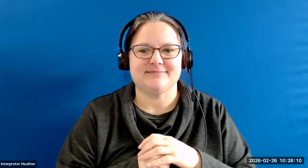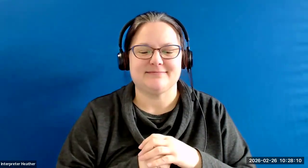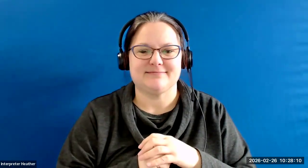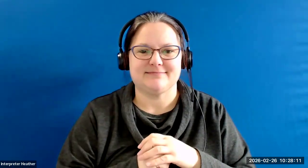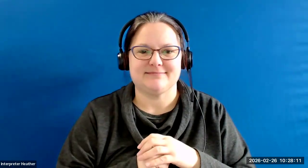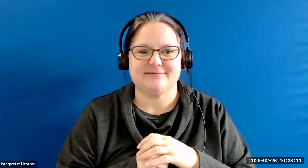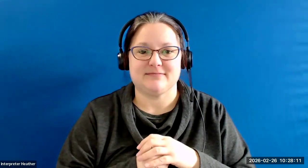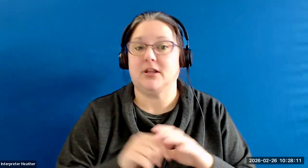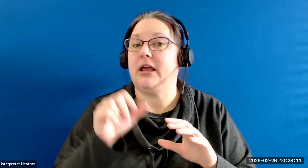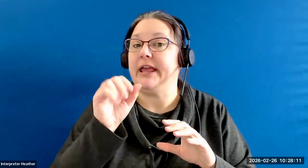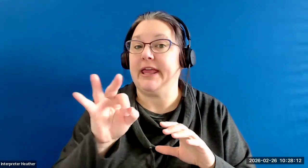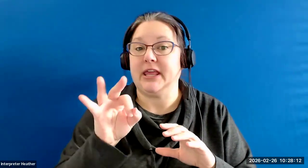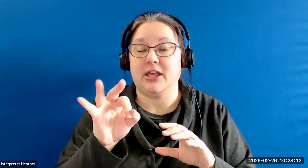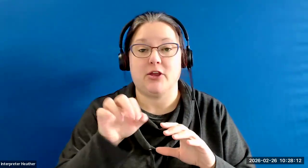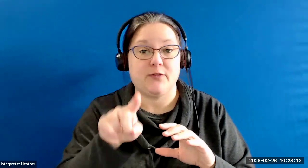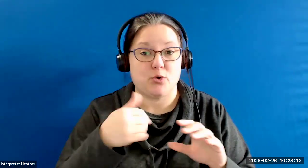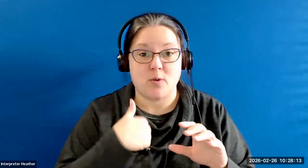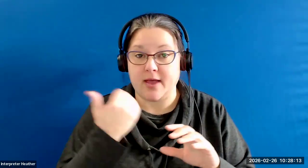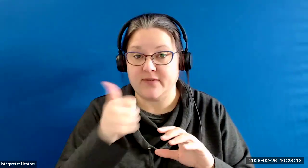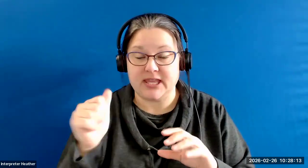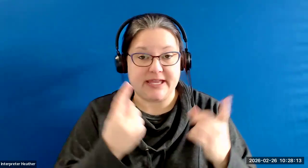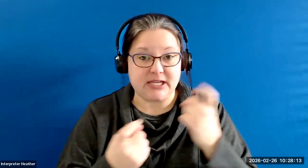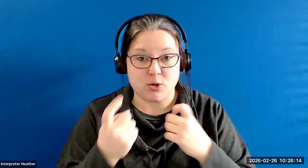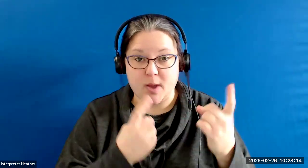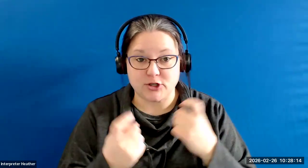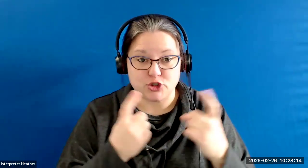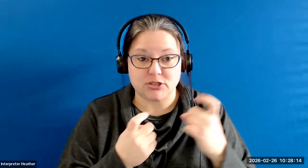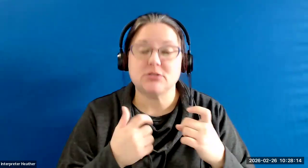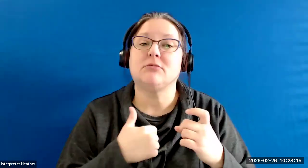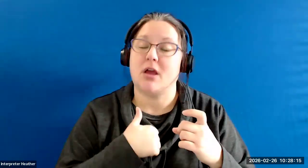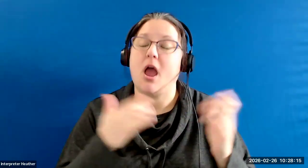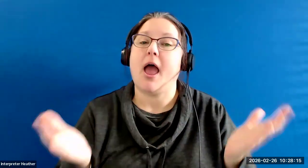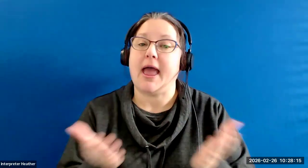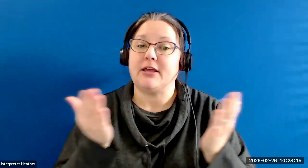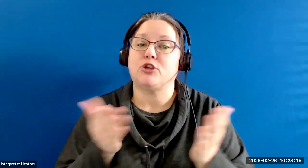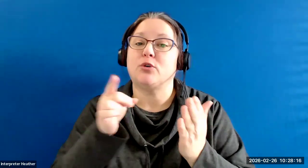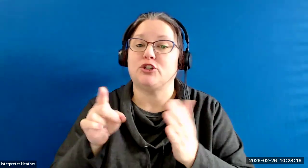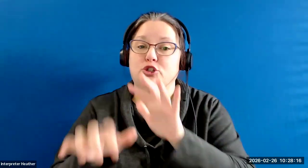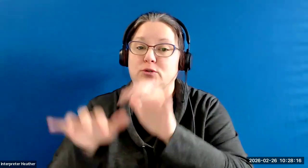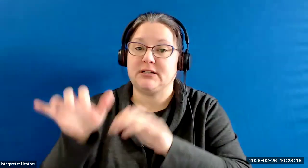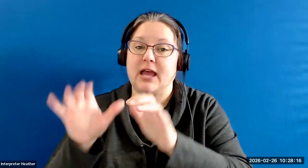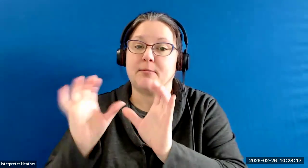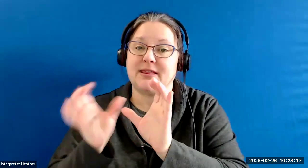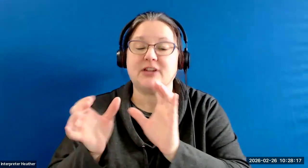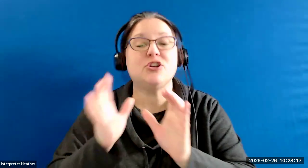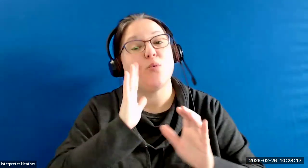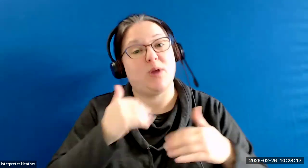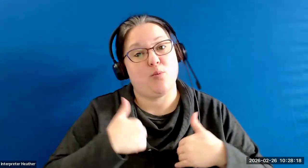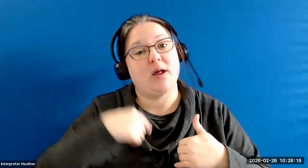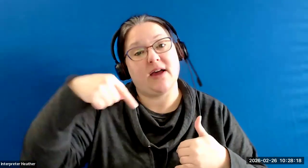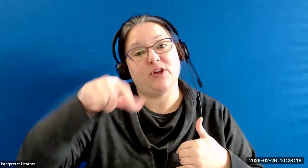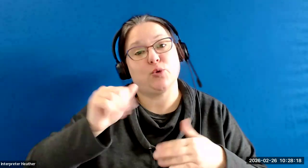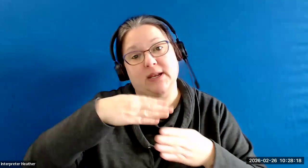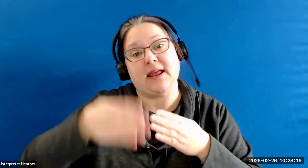And if at any point you have questions, I encourage you to put those in the chat, and I know there will be a Q&A at the end as